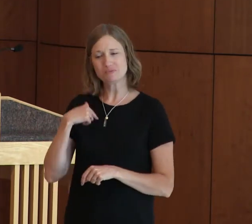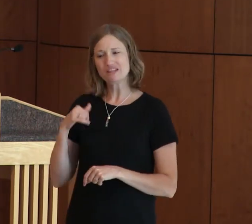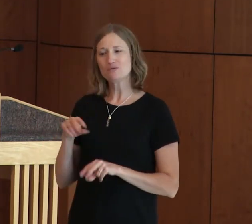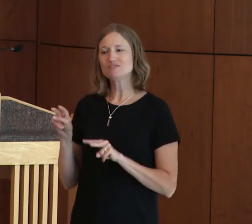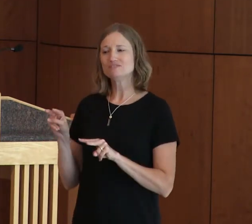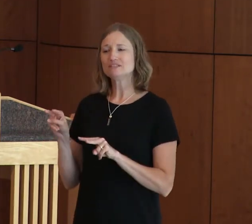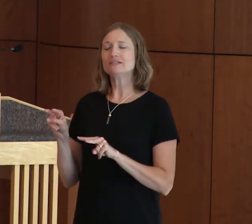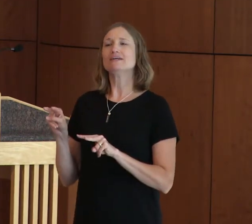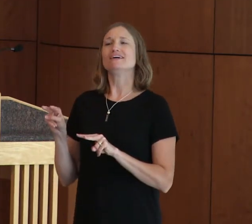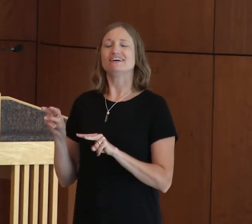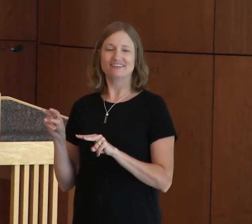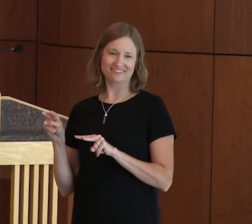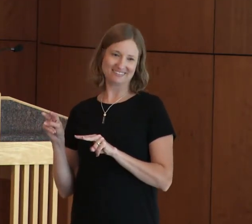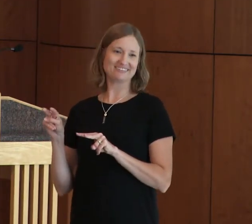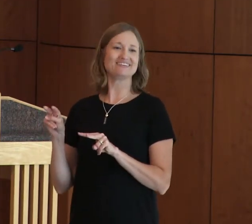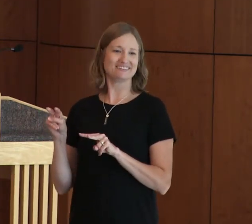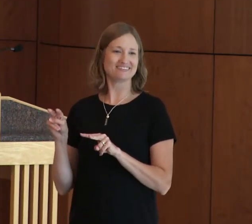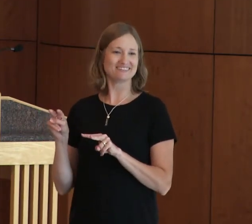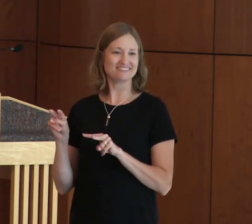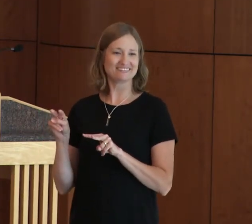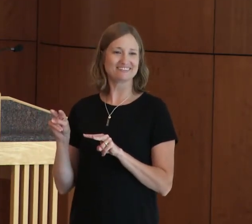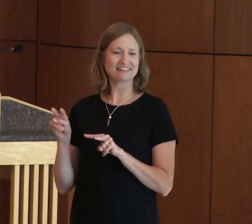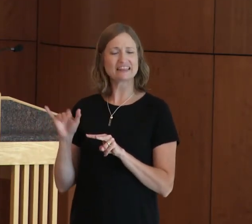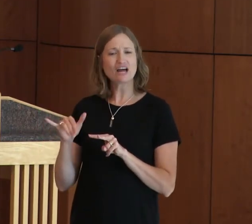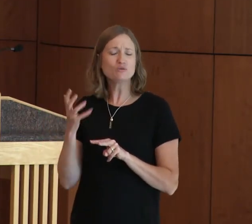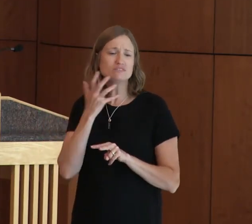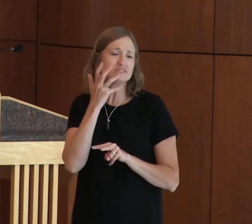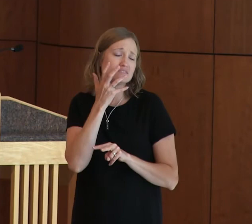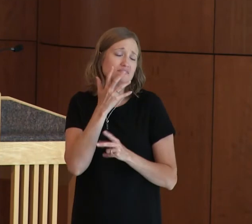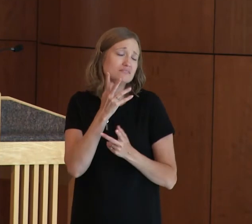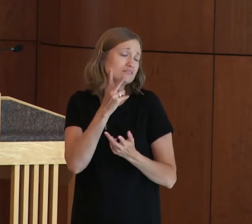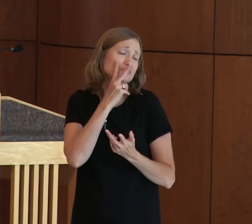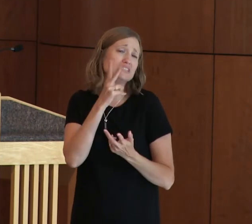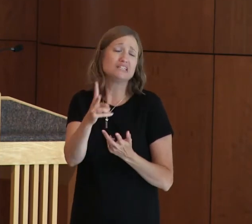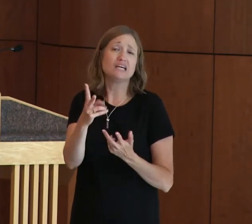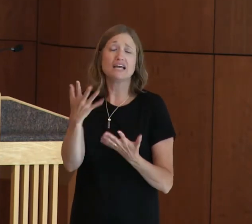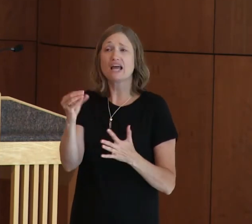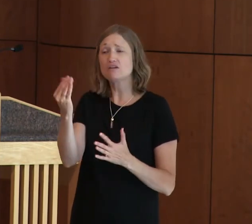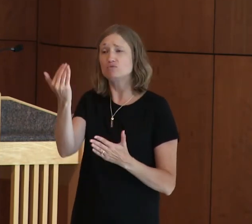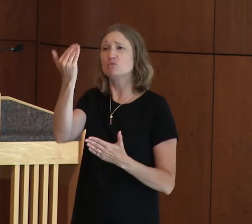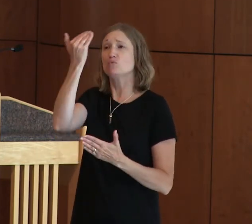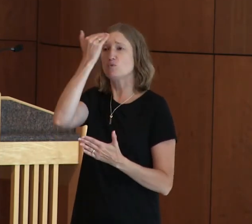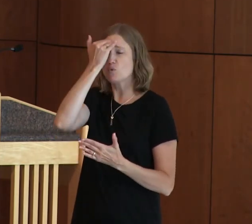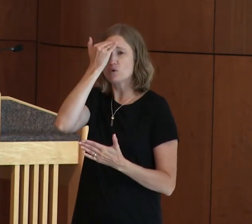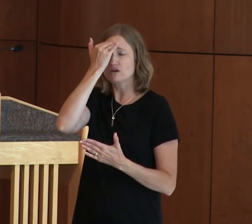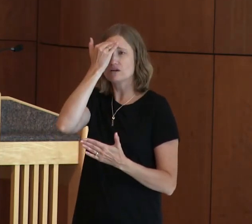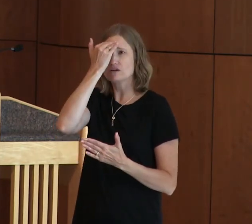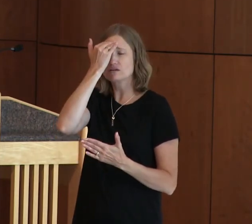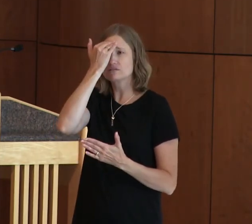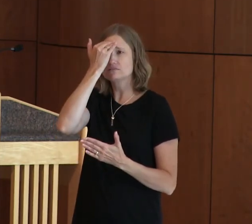of the icing on the cake of seeing and knowing where God is in our